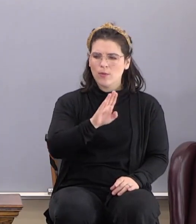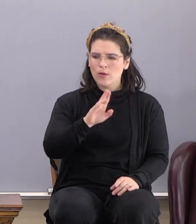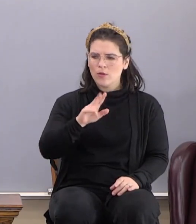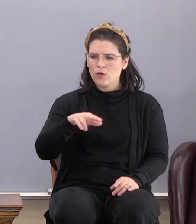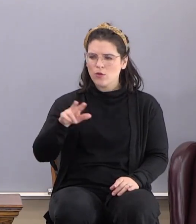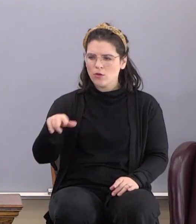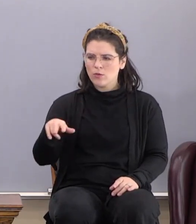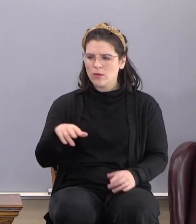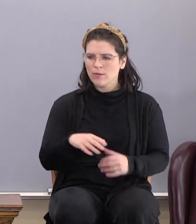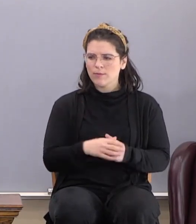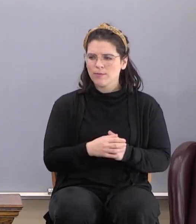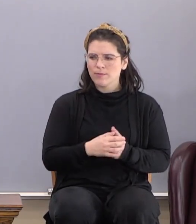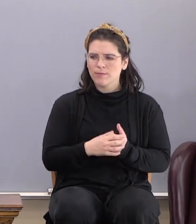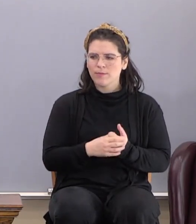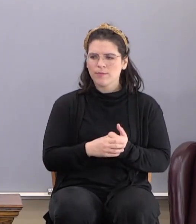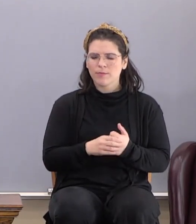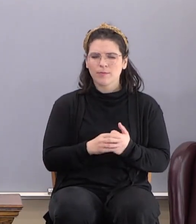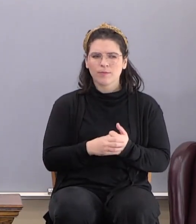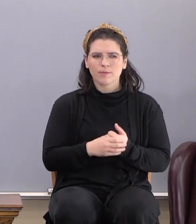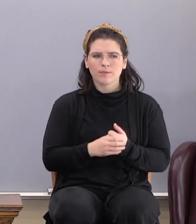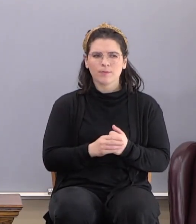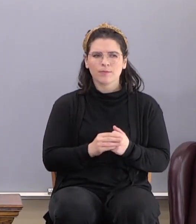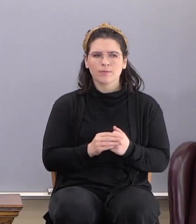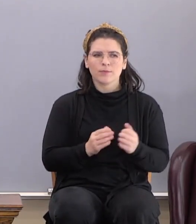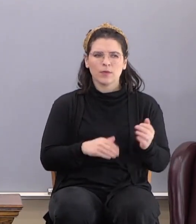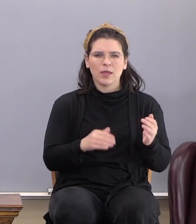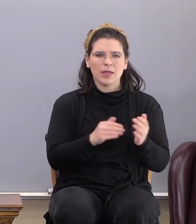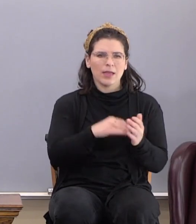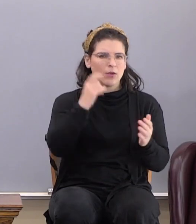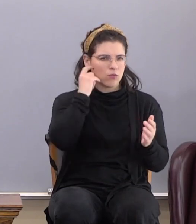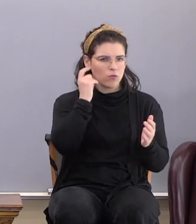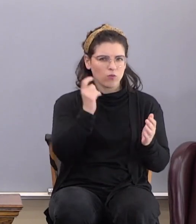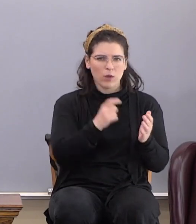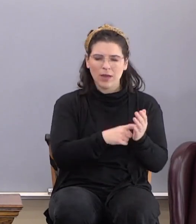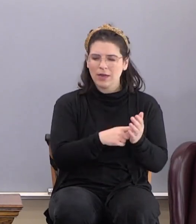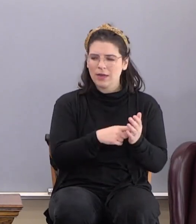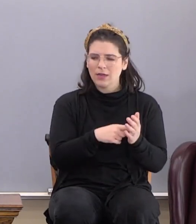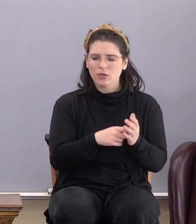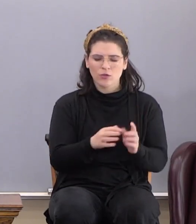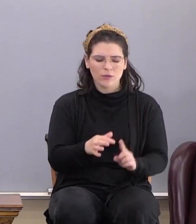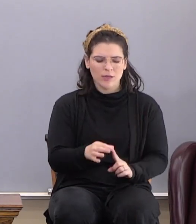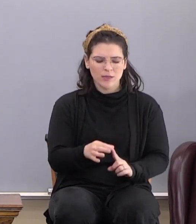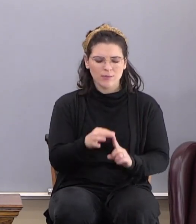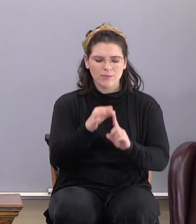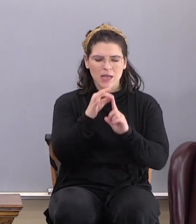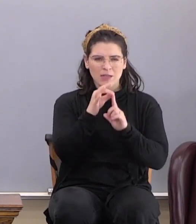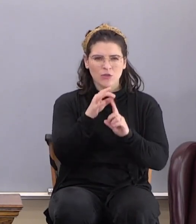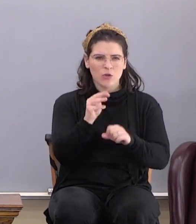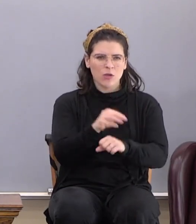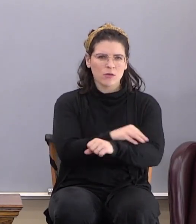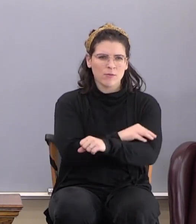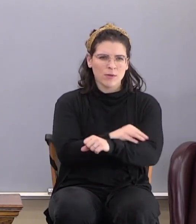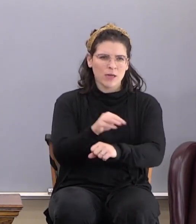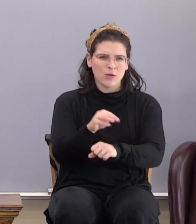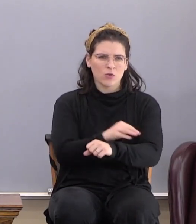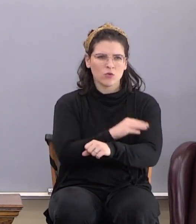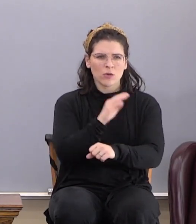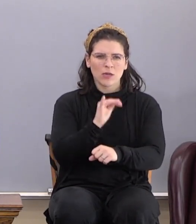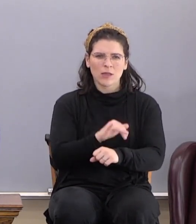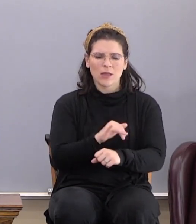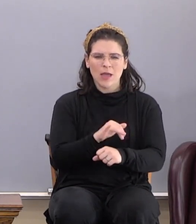33. Again, just recognize that there is this special ministry that